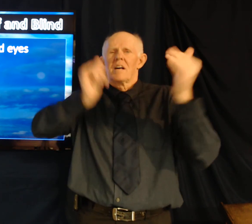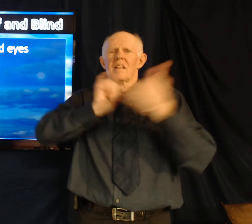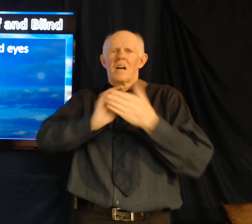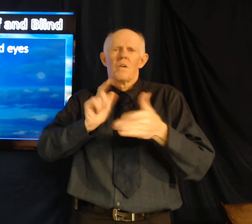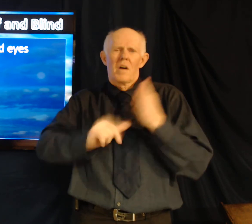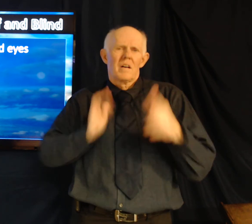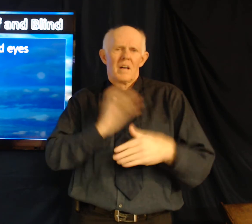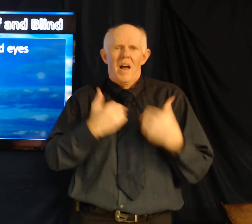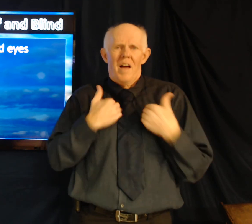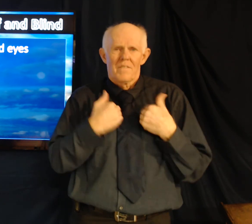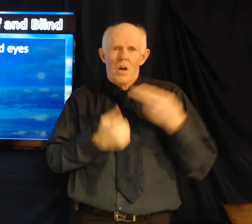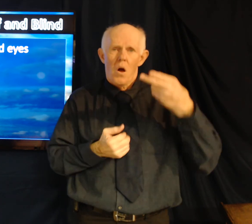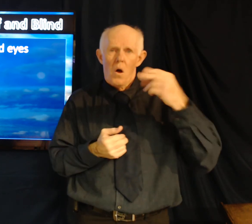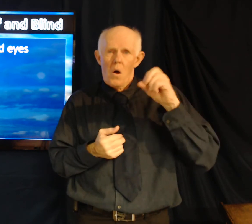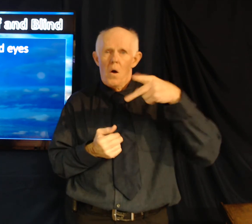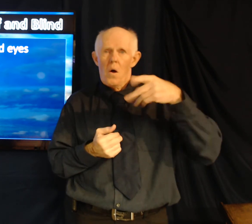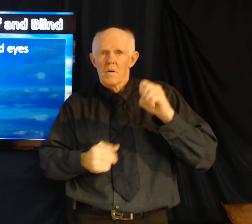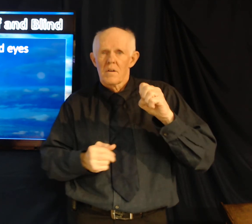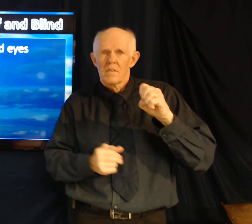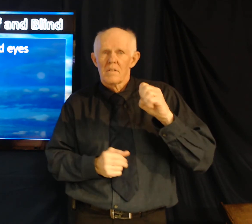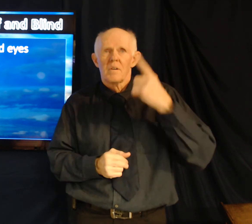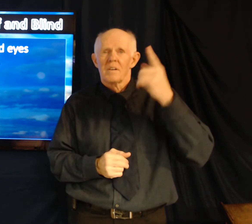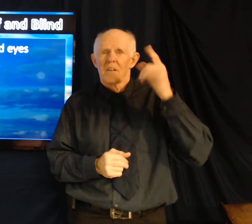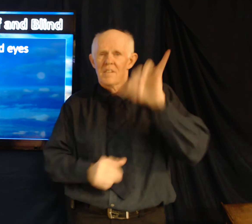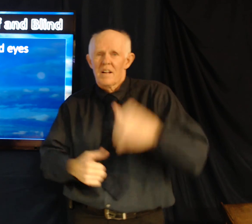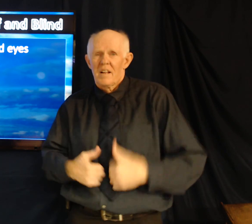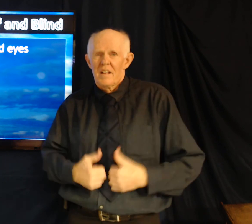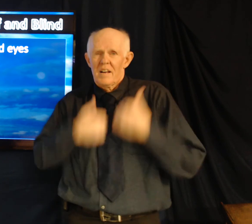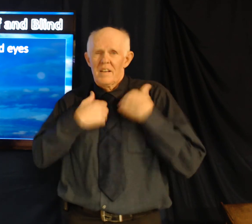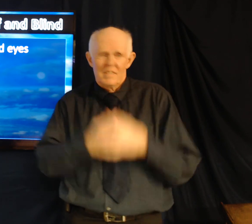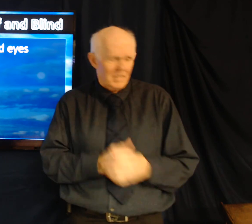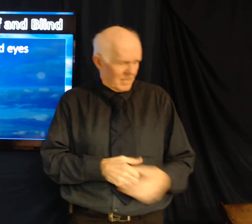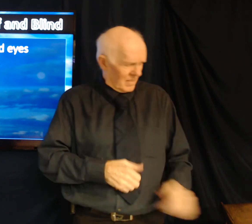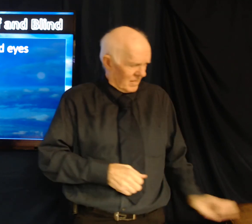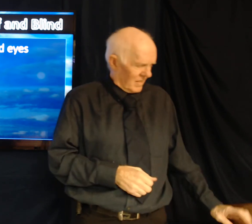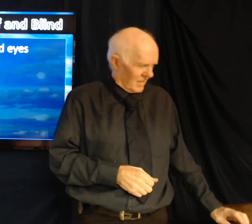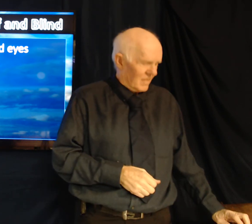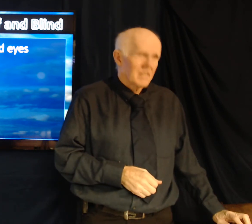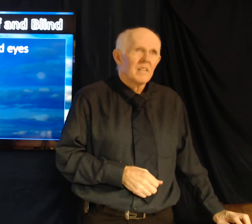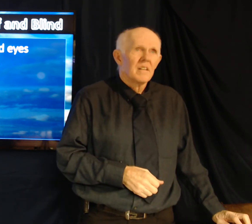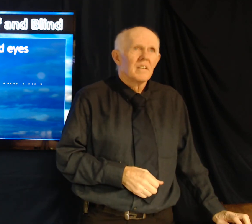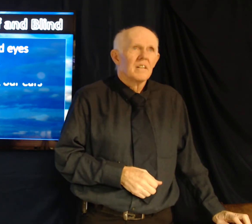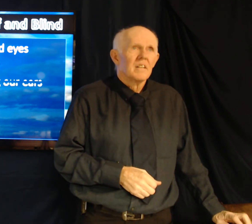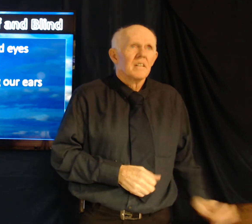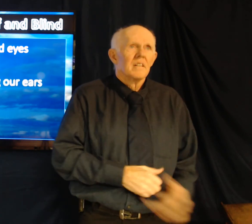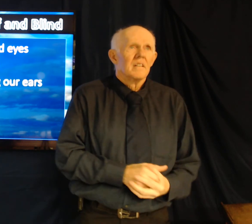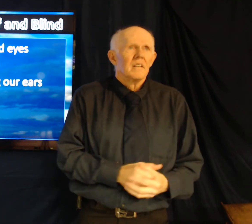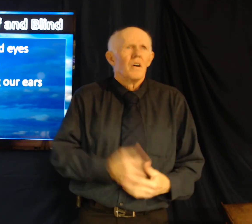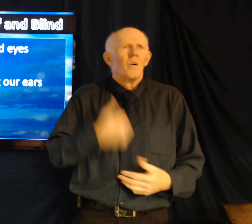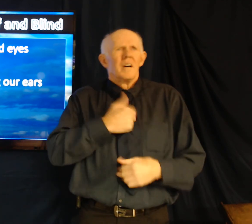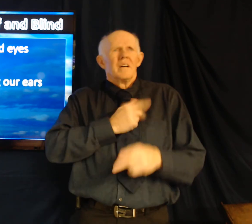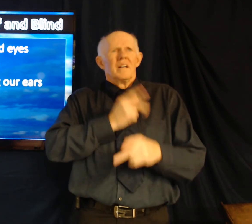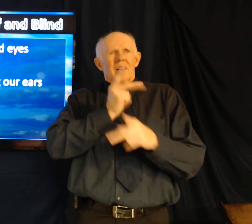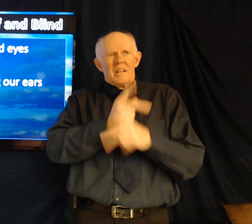till heaven we have hope of eternal life we